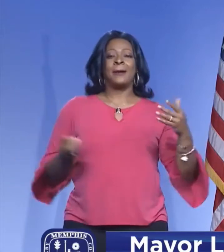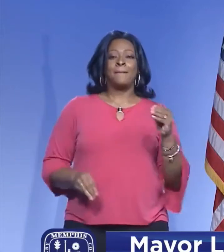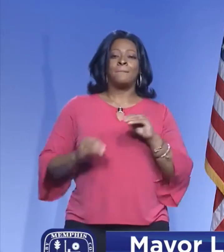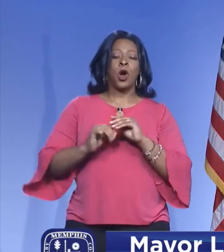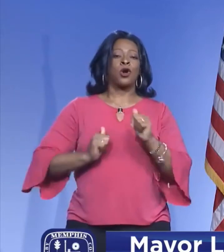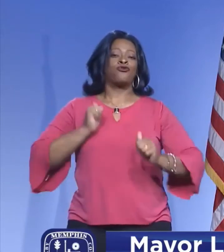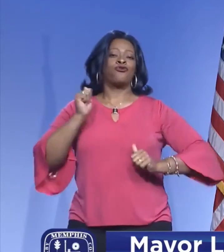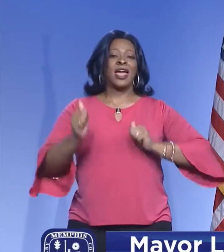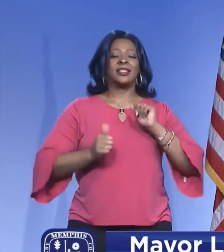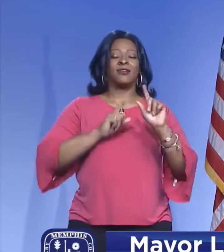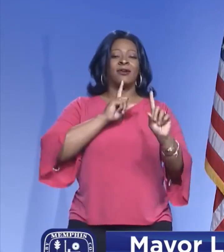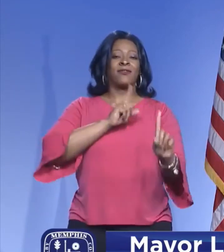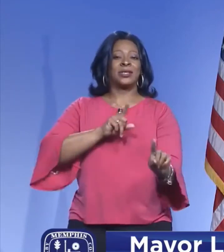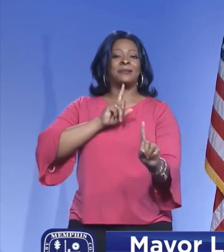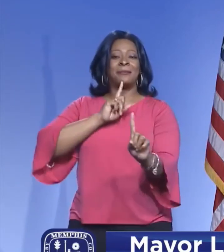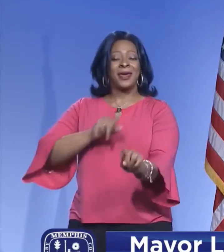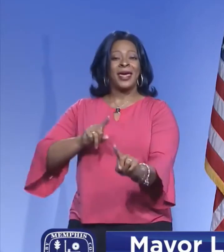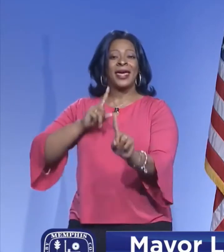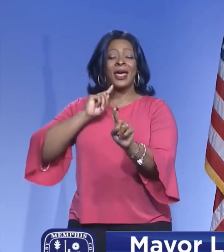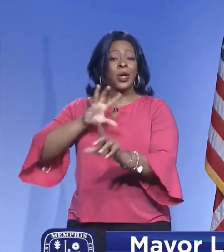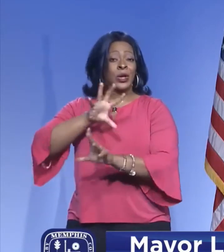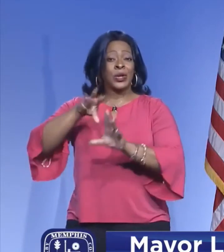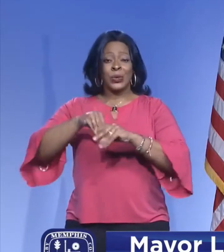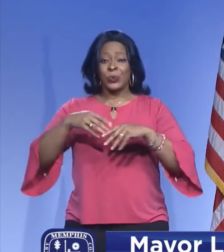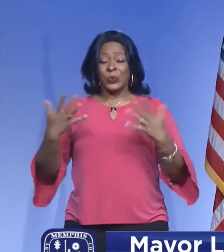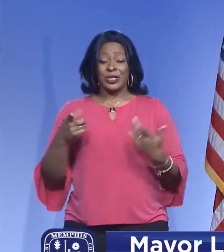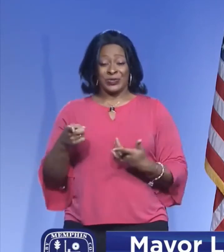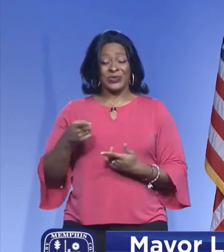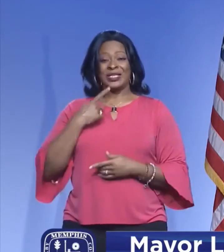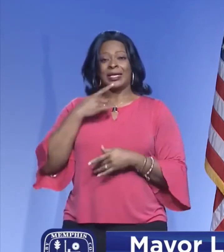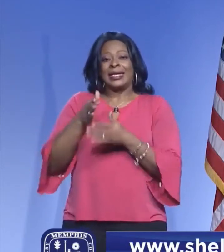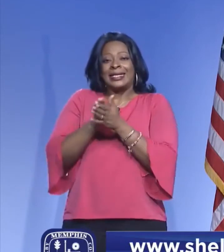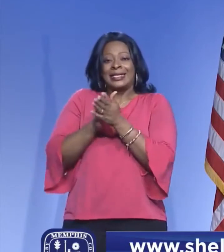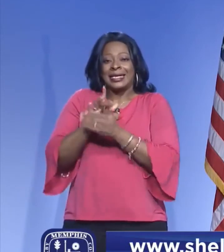aggressive response, including, as you suggested, incentives.